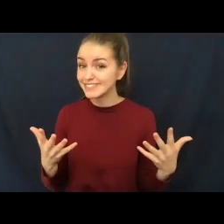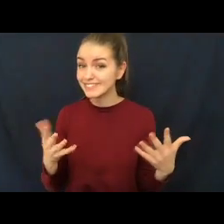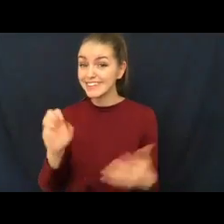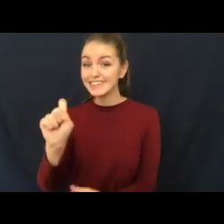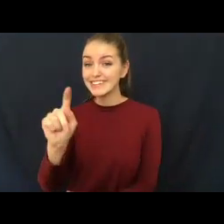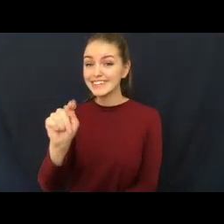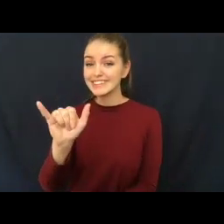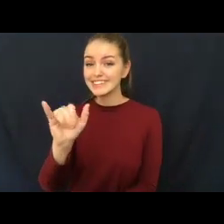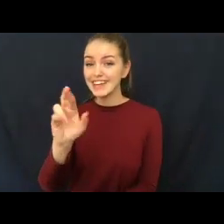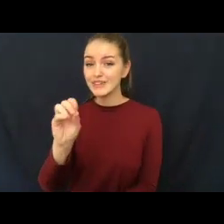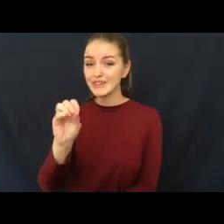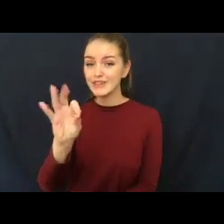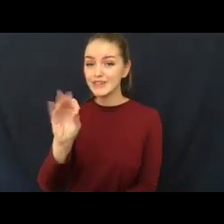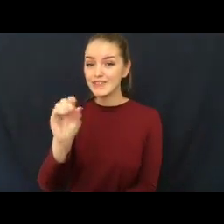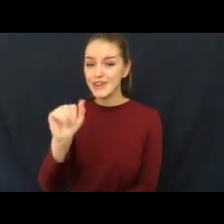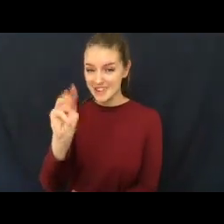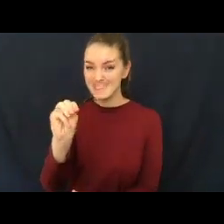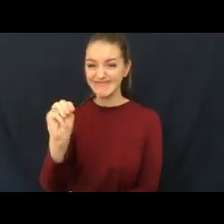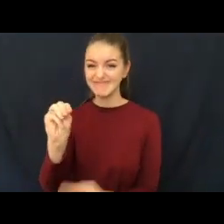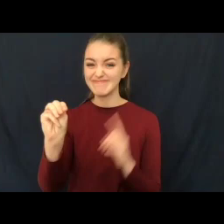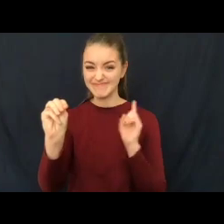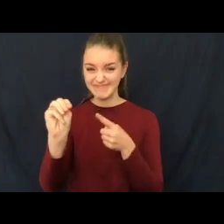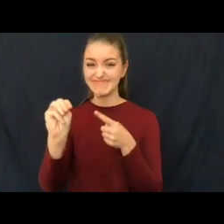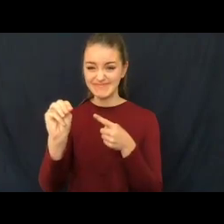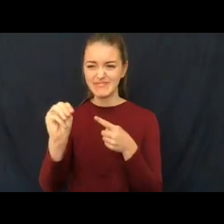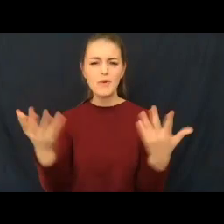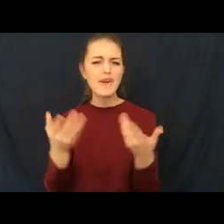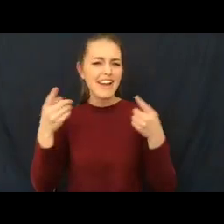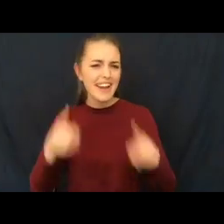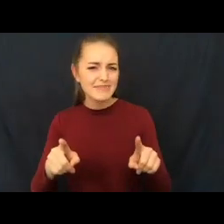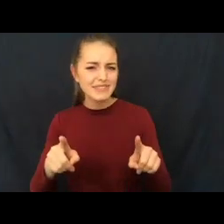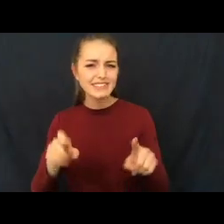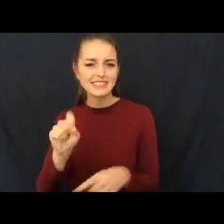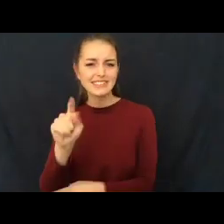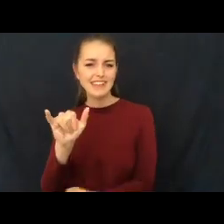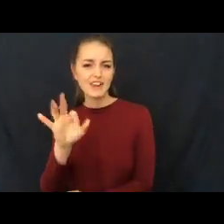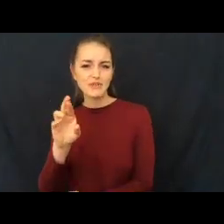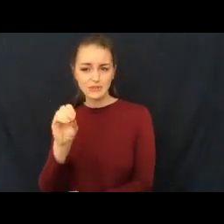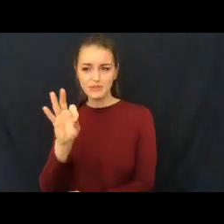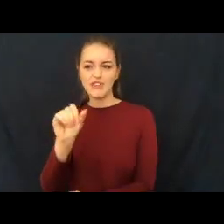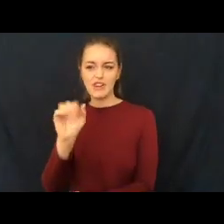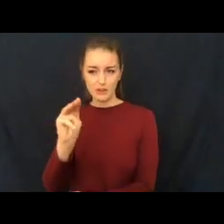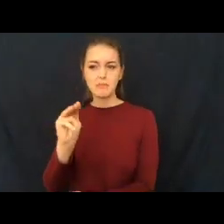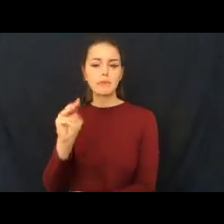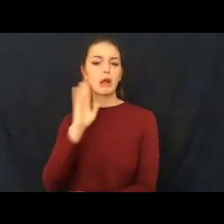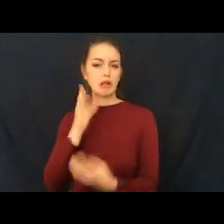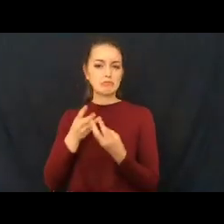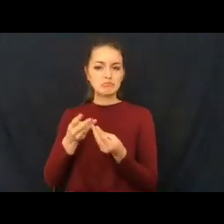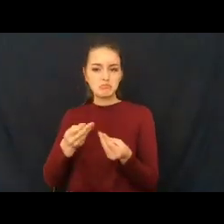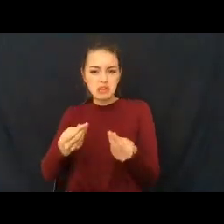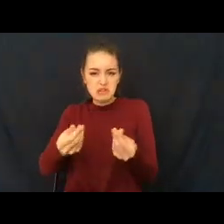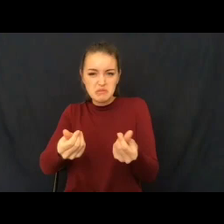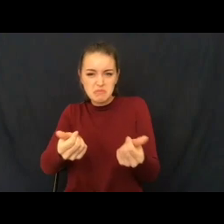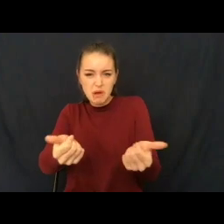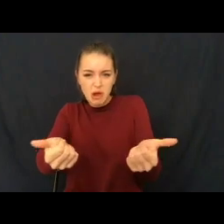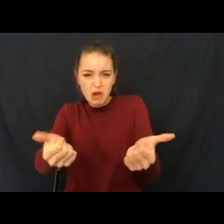styrofoam. Right? Yeah. So what happens to this? It breaks apart. Just these teeny